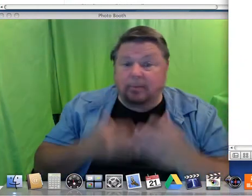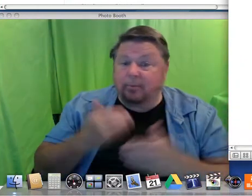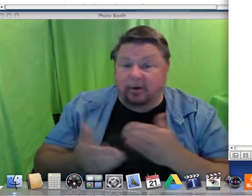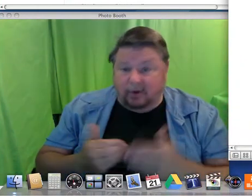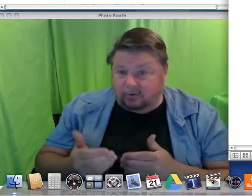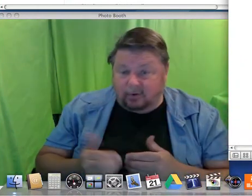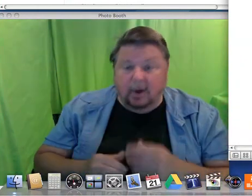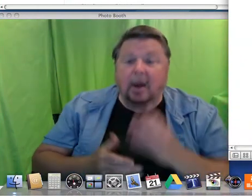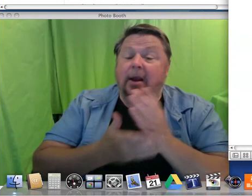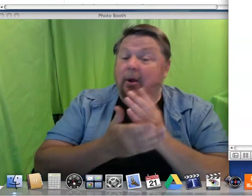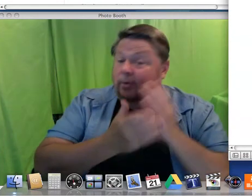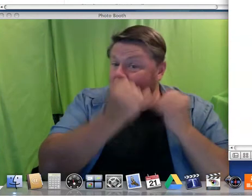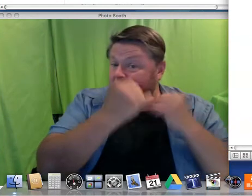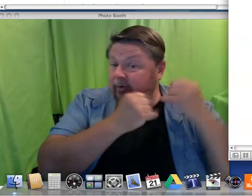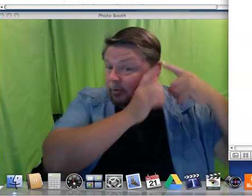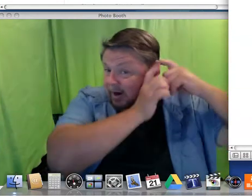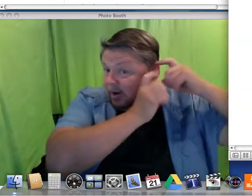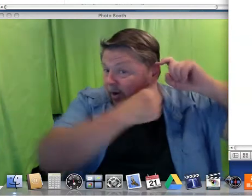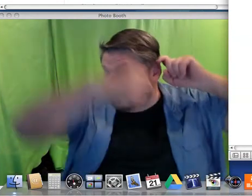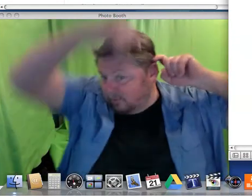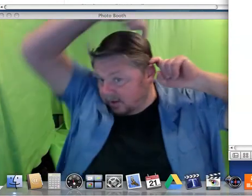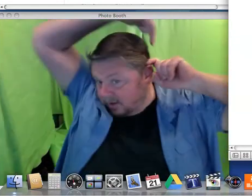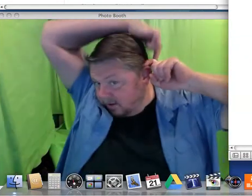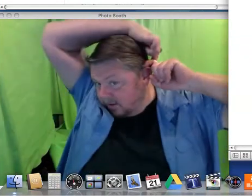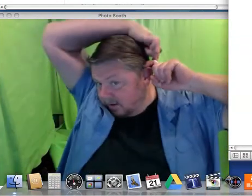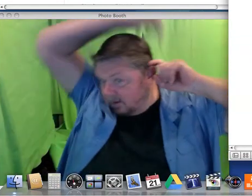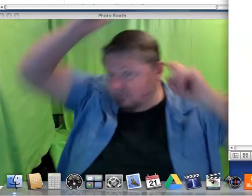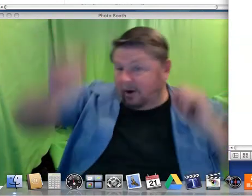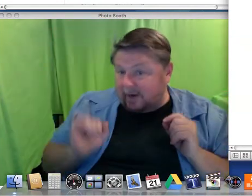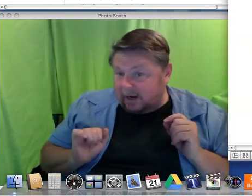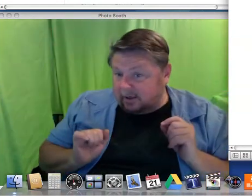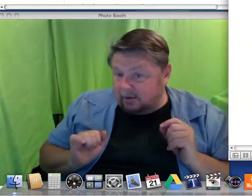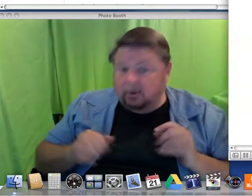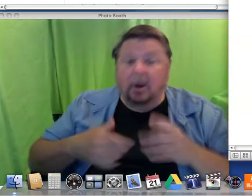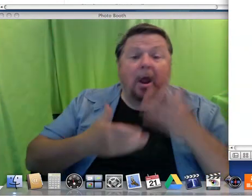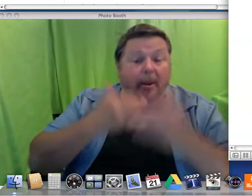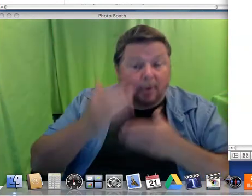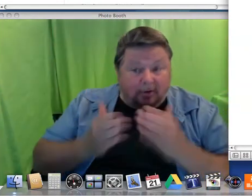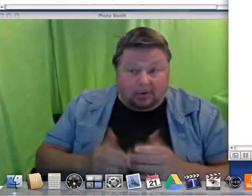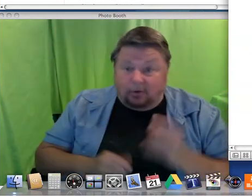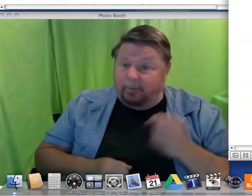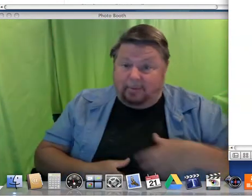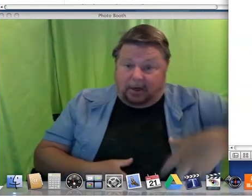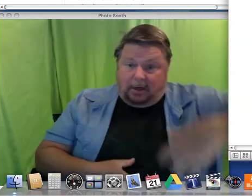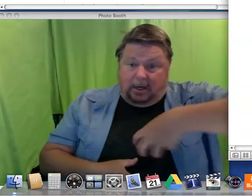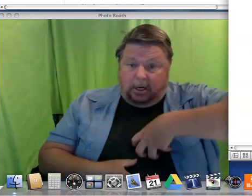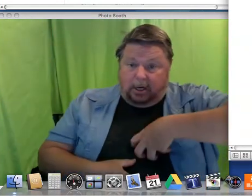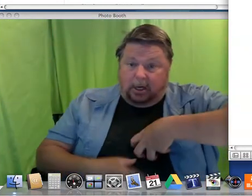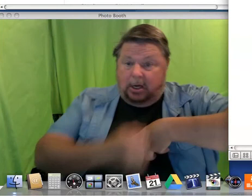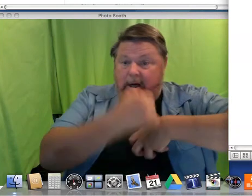some processor. Now, the processor might also be right behind the ear. The processor might